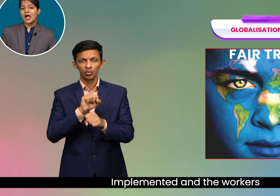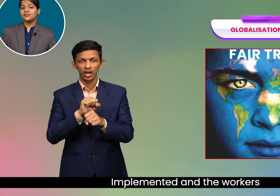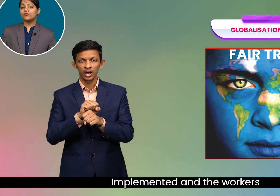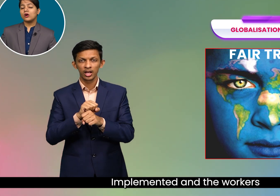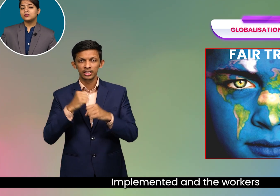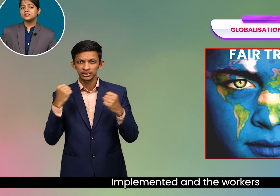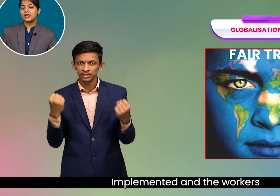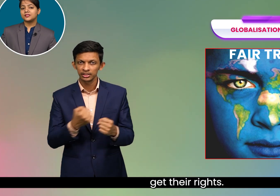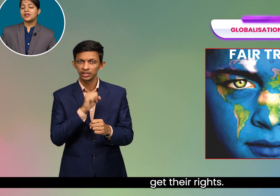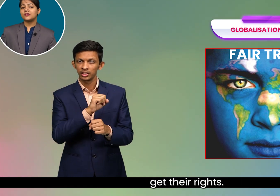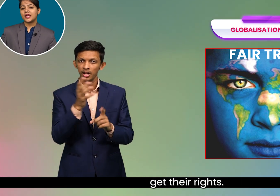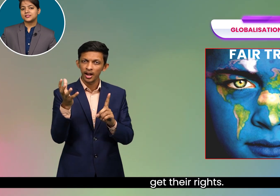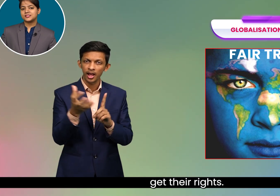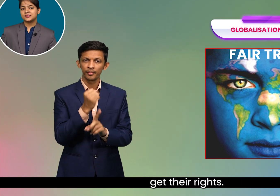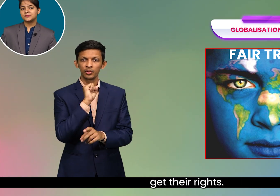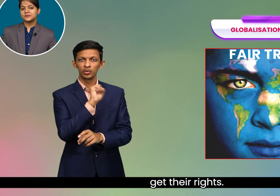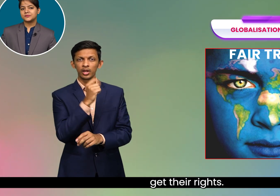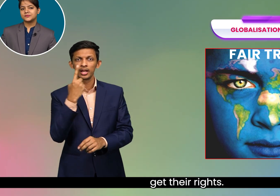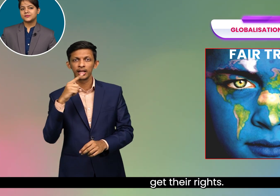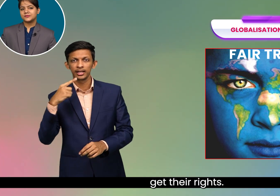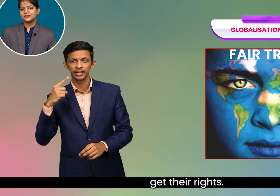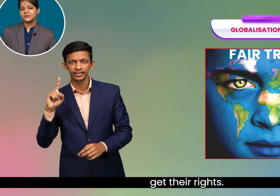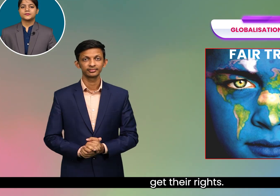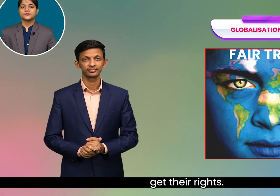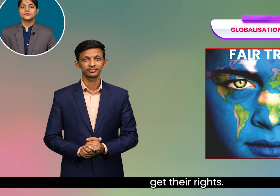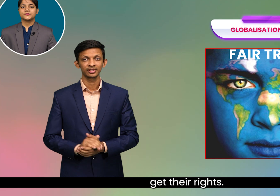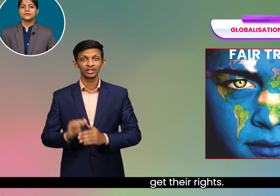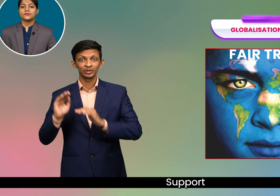implemented and the workers get their rights.